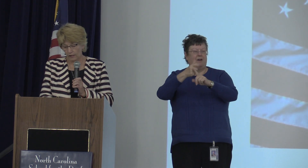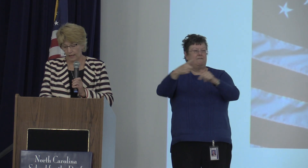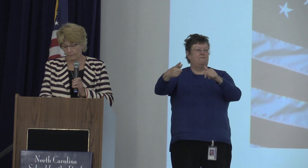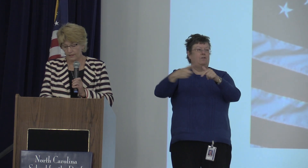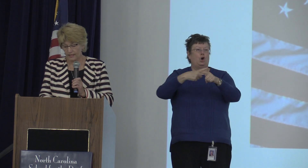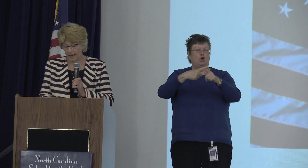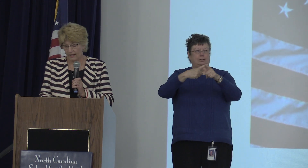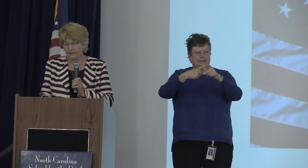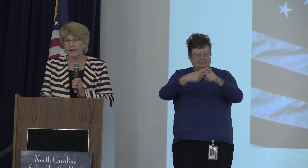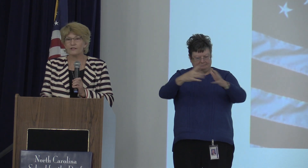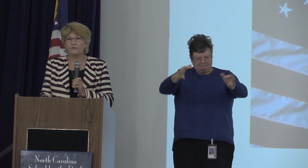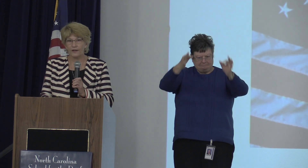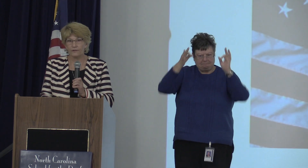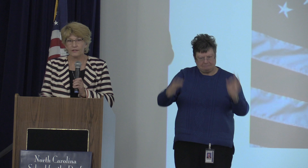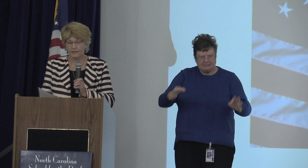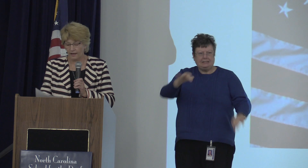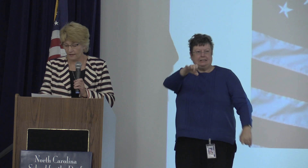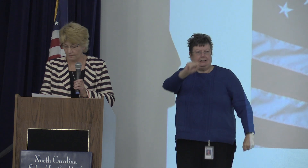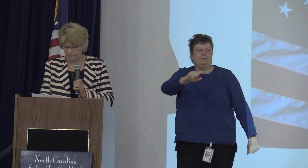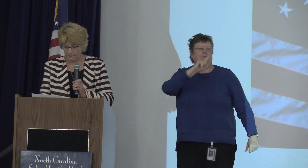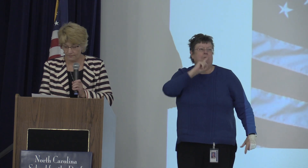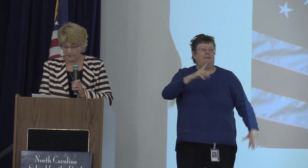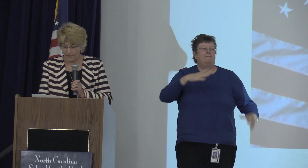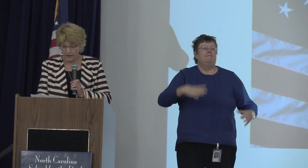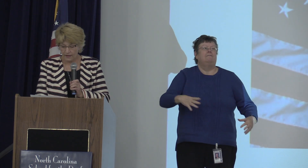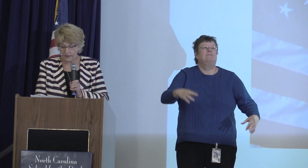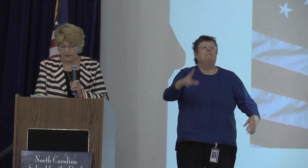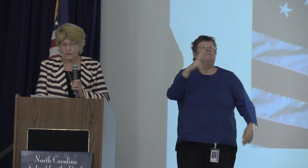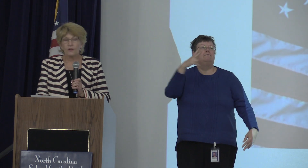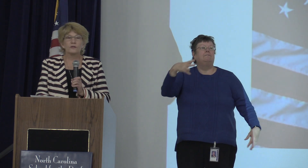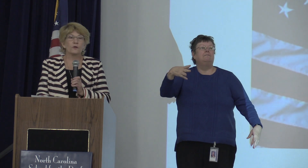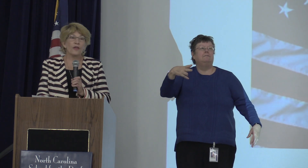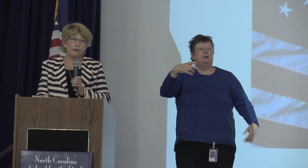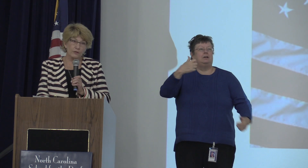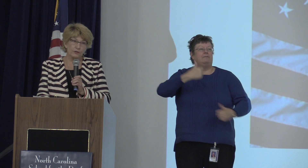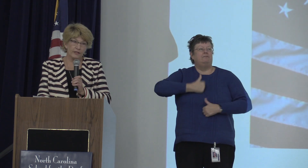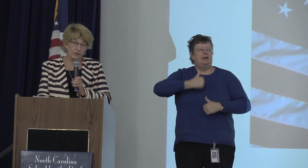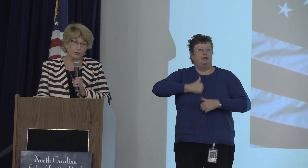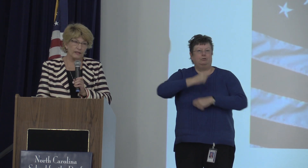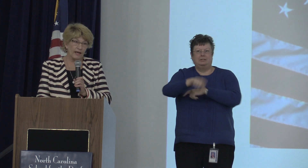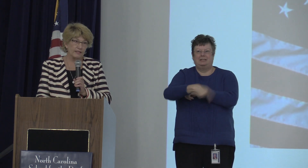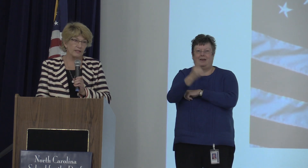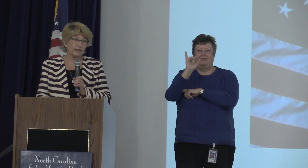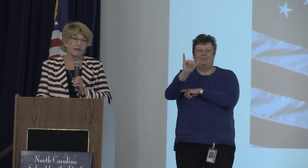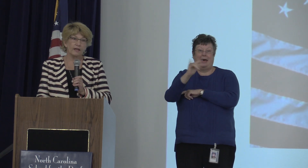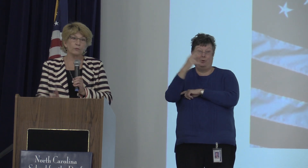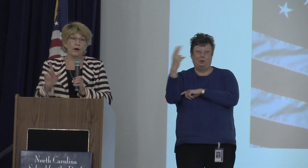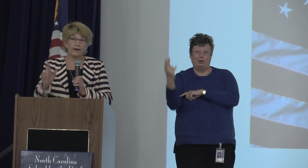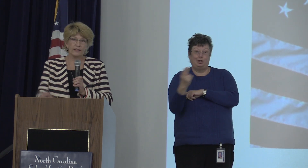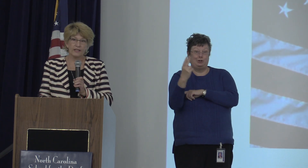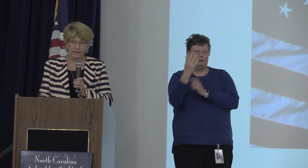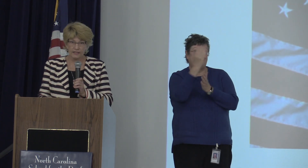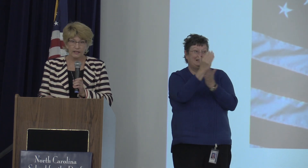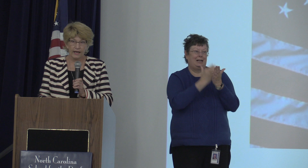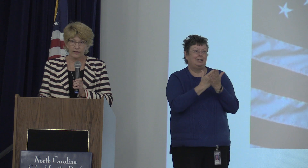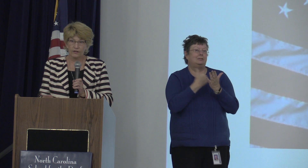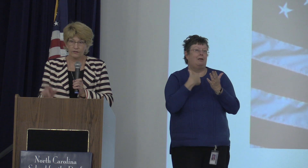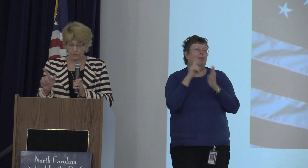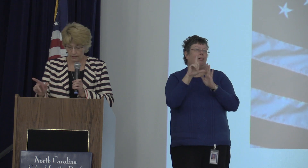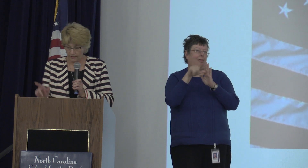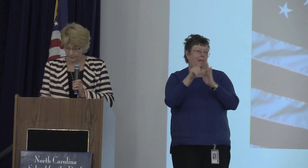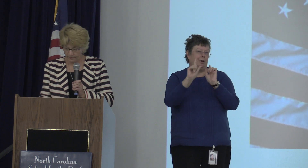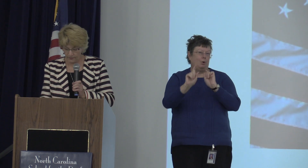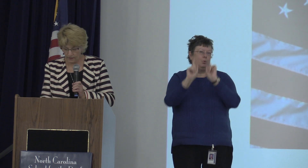first proclaimed the day as Veterans Day. So that was your history lesson, and we'll have a test